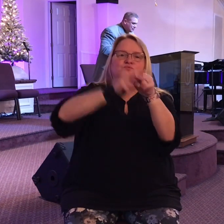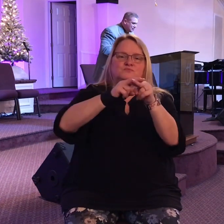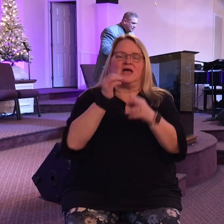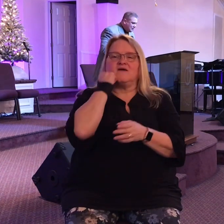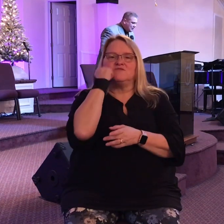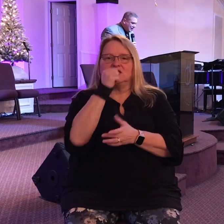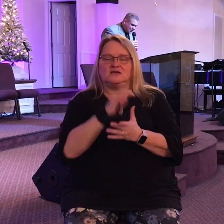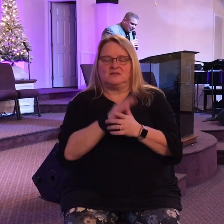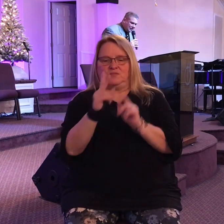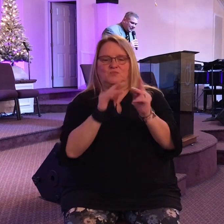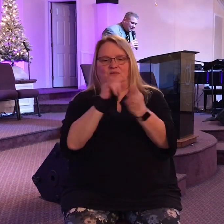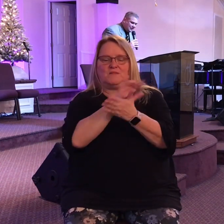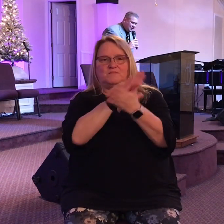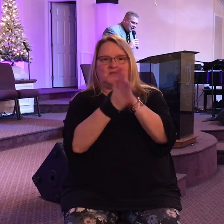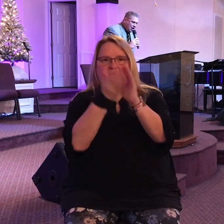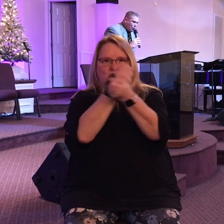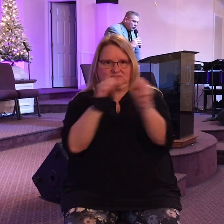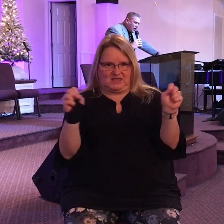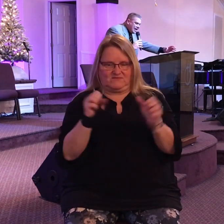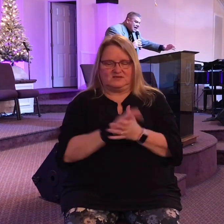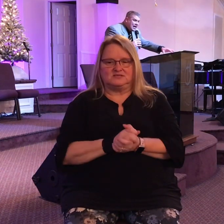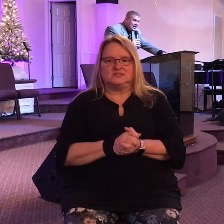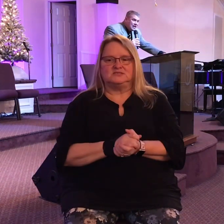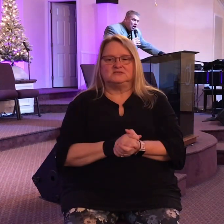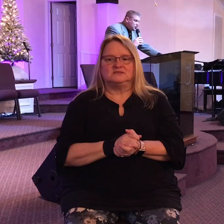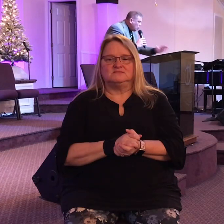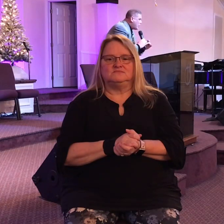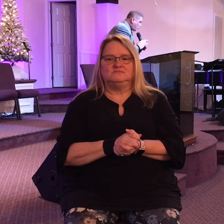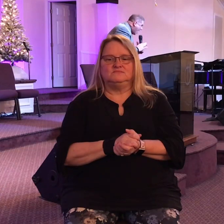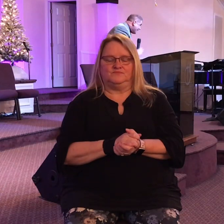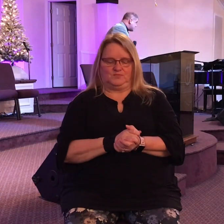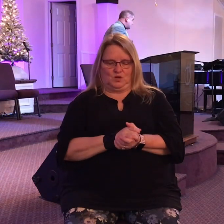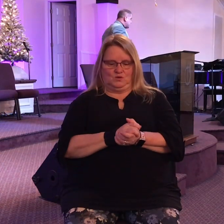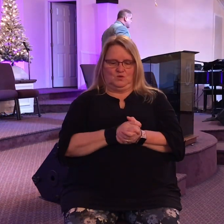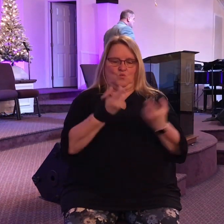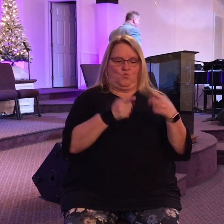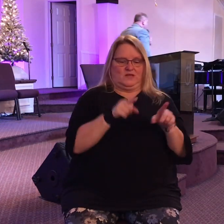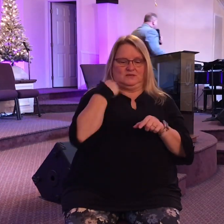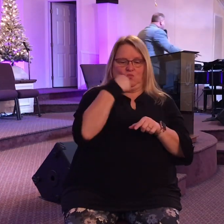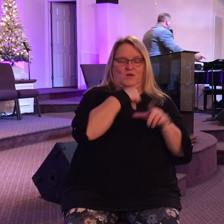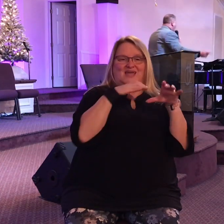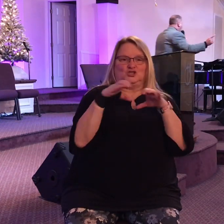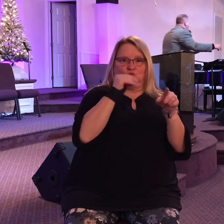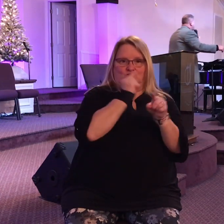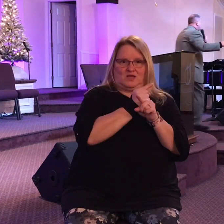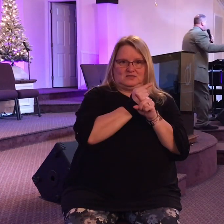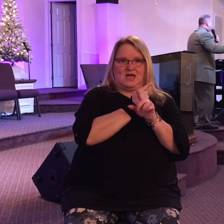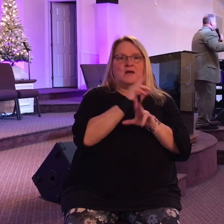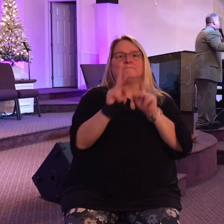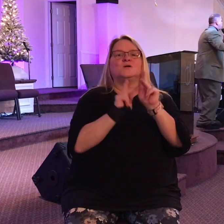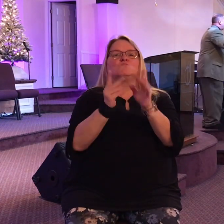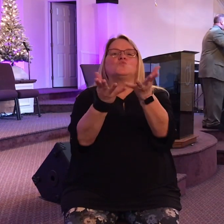saved. Listen, when we do it right, people want